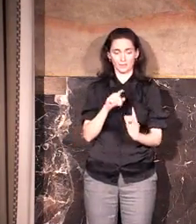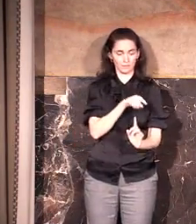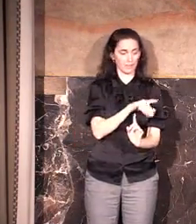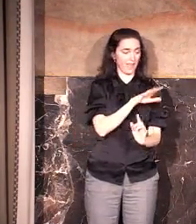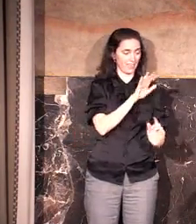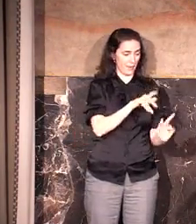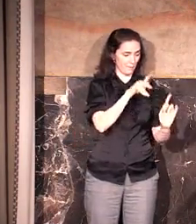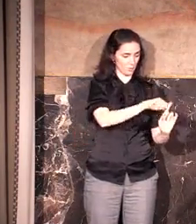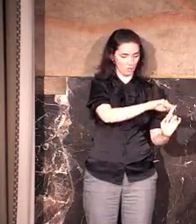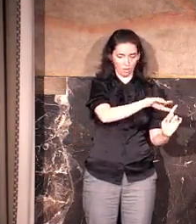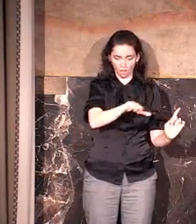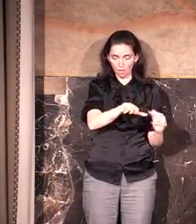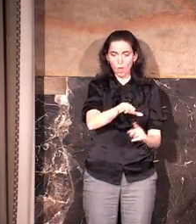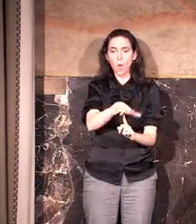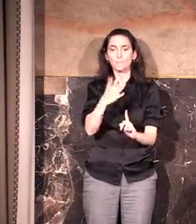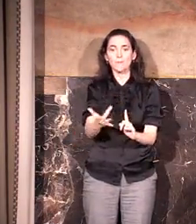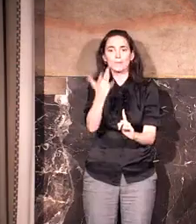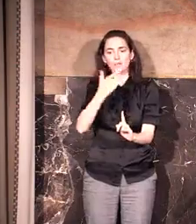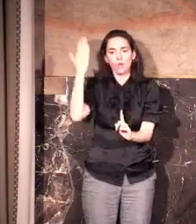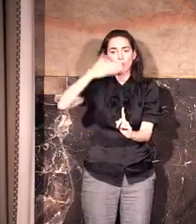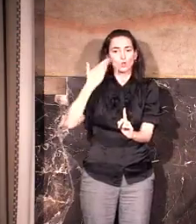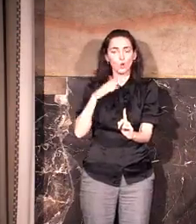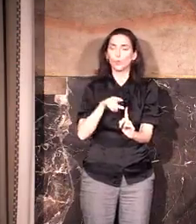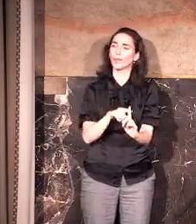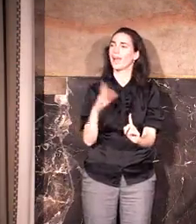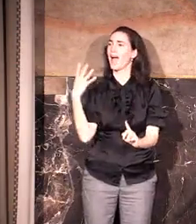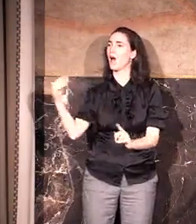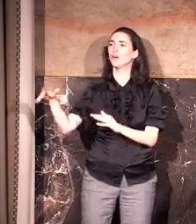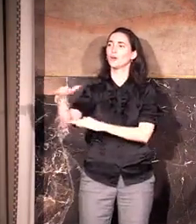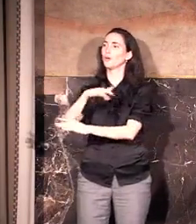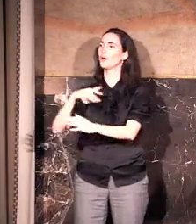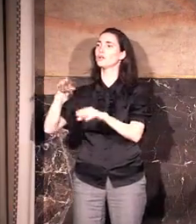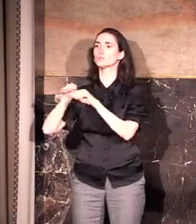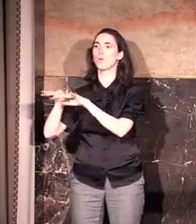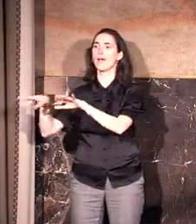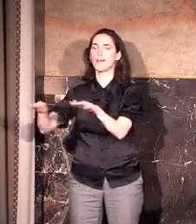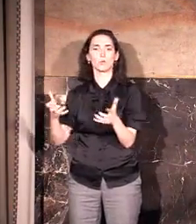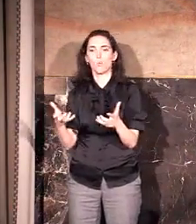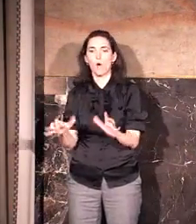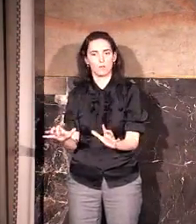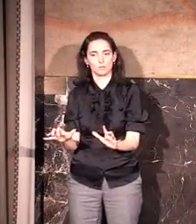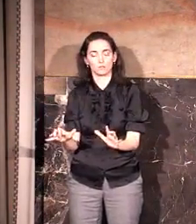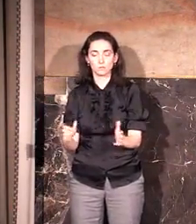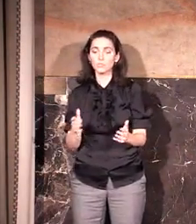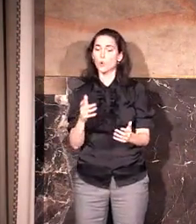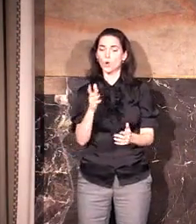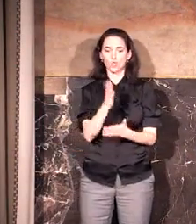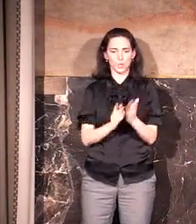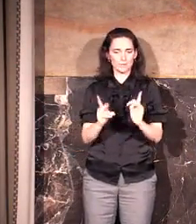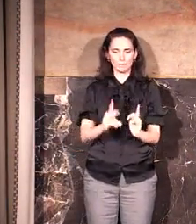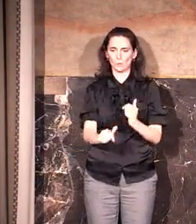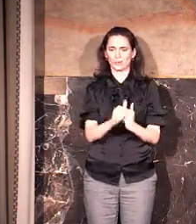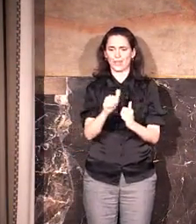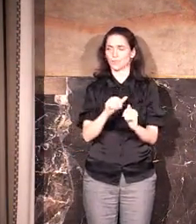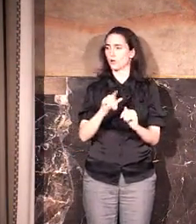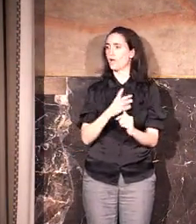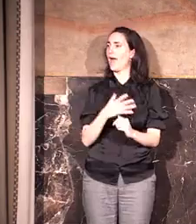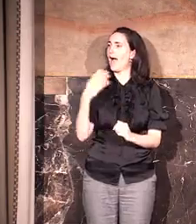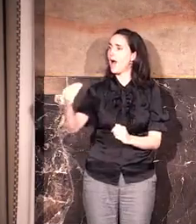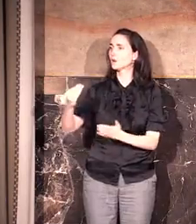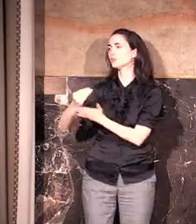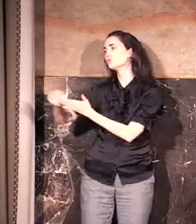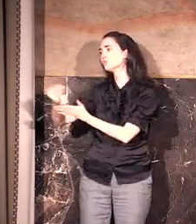the public. This will allow us to identify people who really shouldn't be out there going to shops